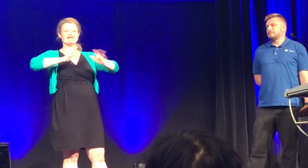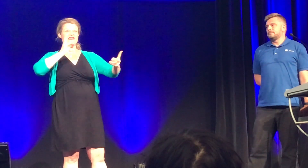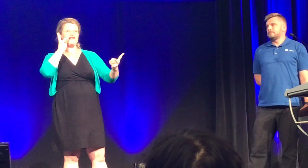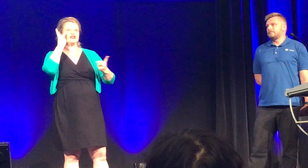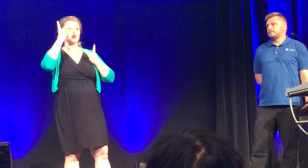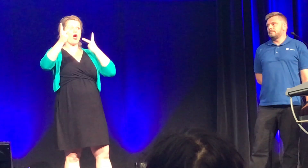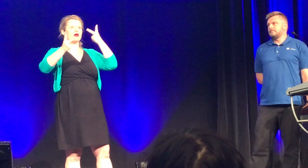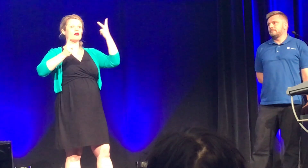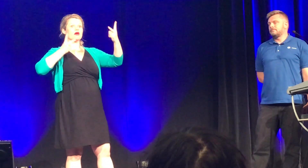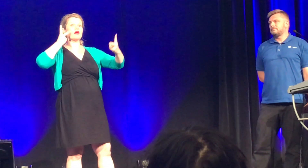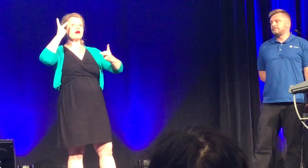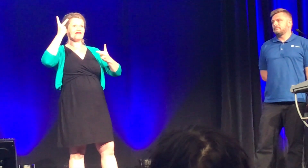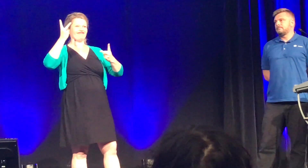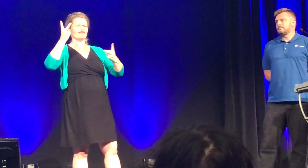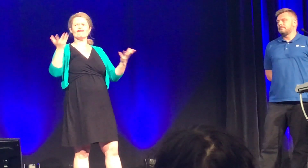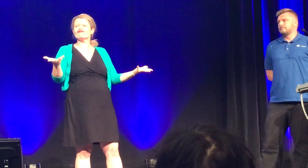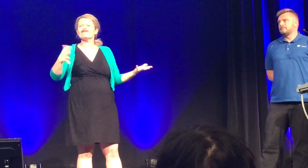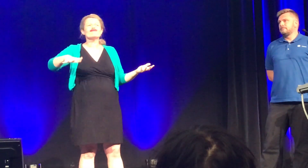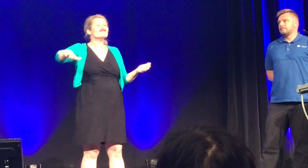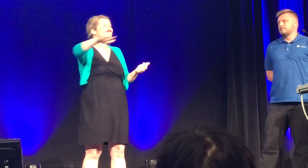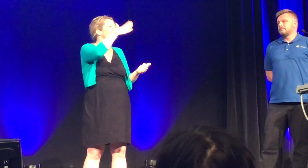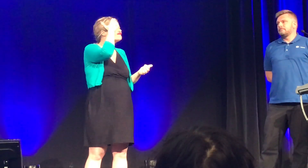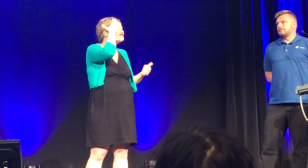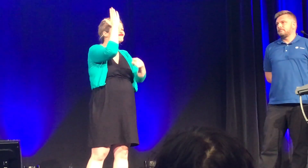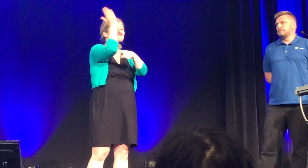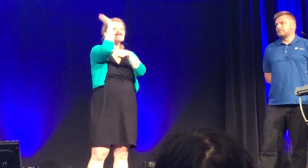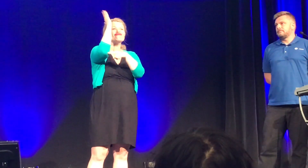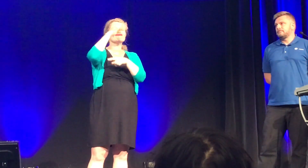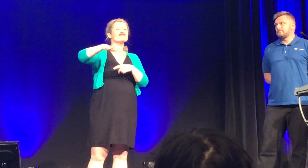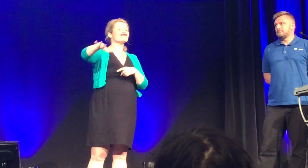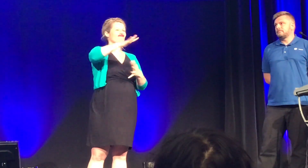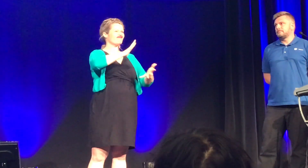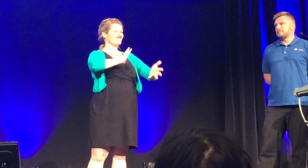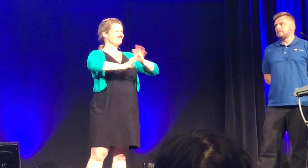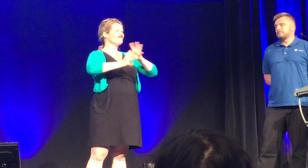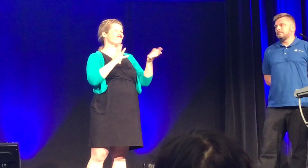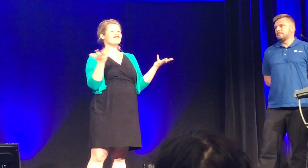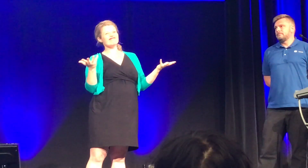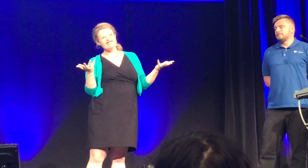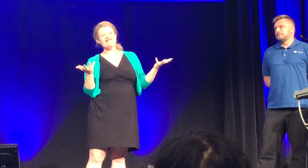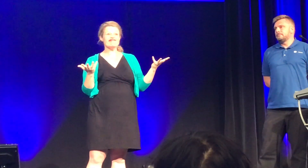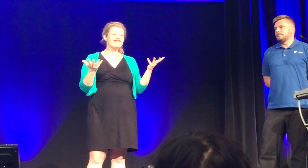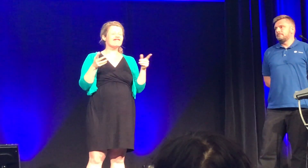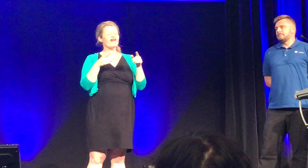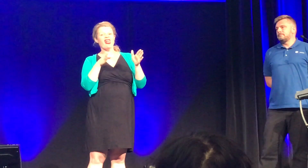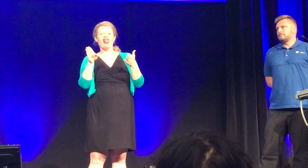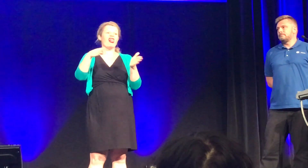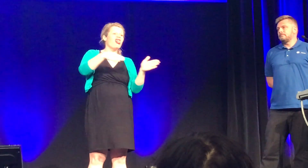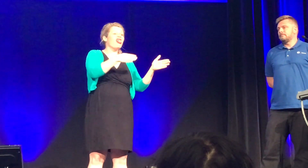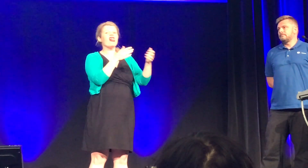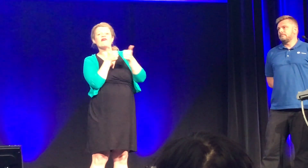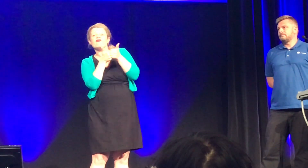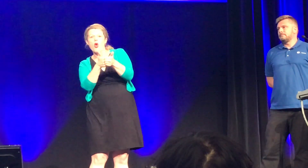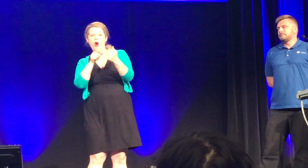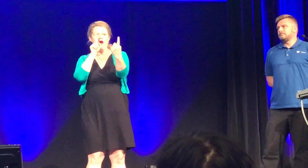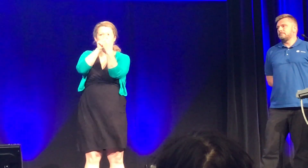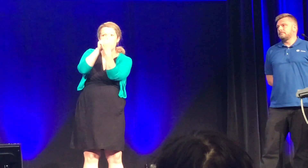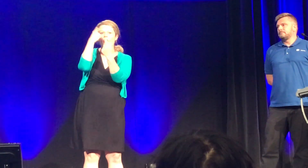just the sign language access that they have. And so because of these animations that we can also use,